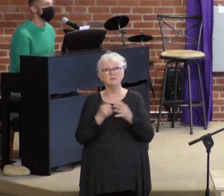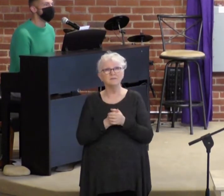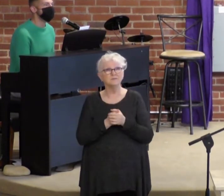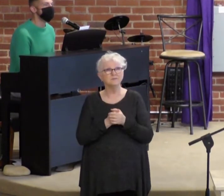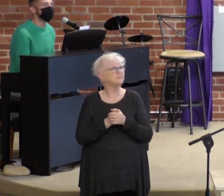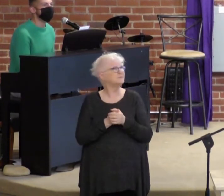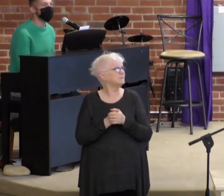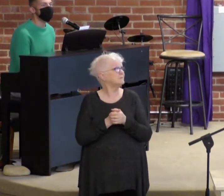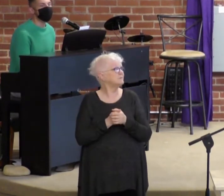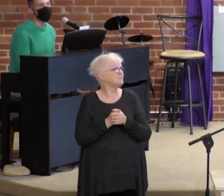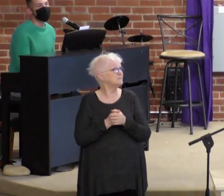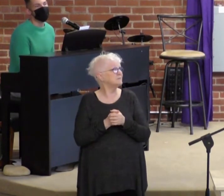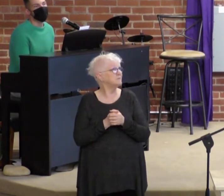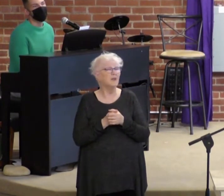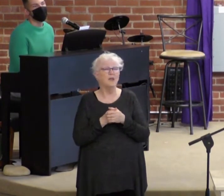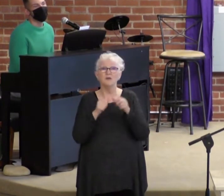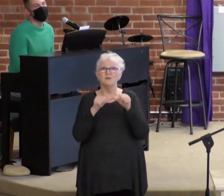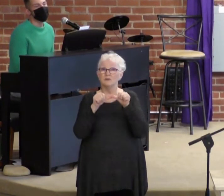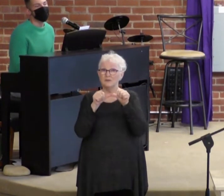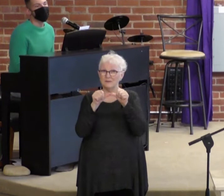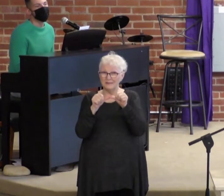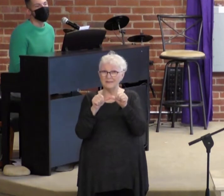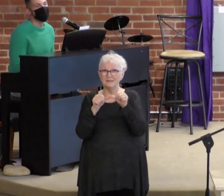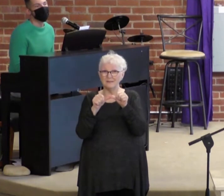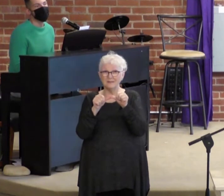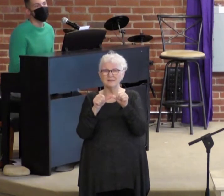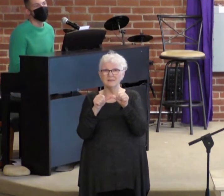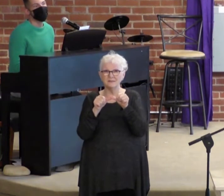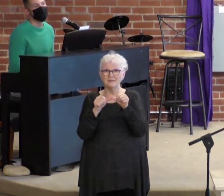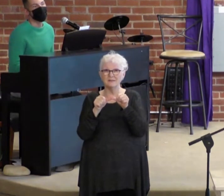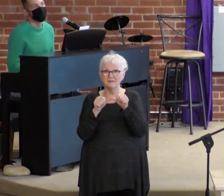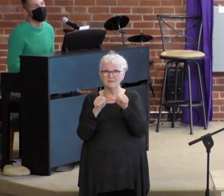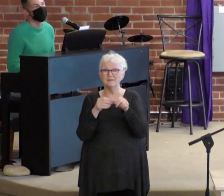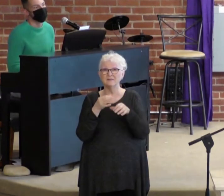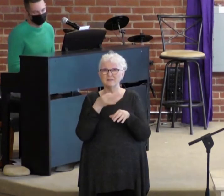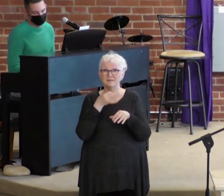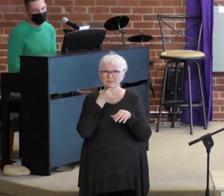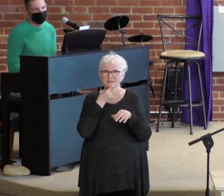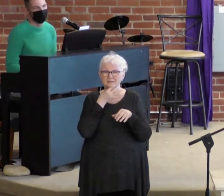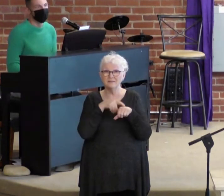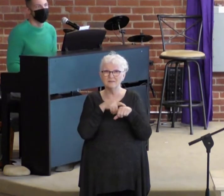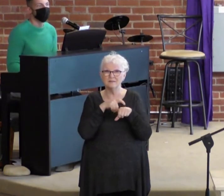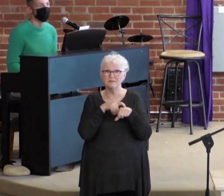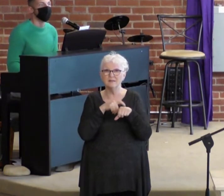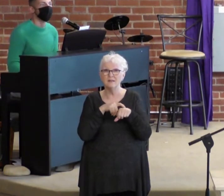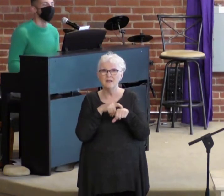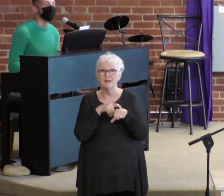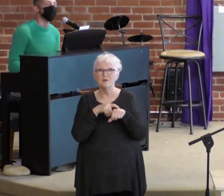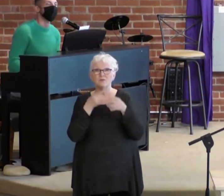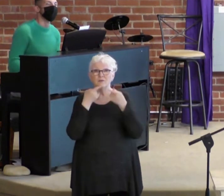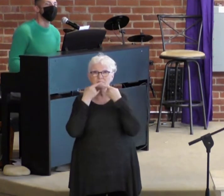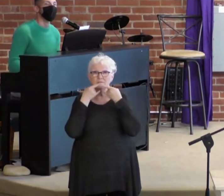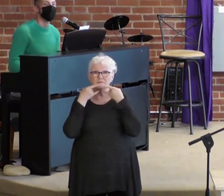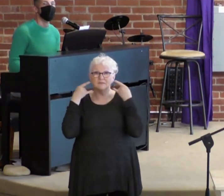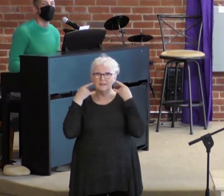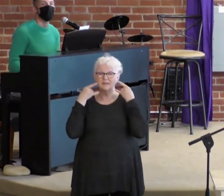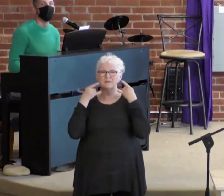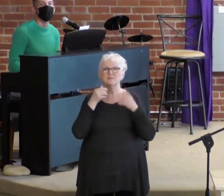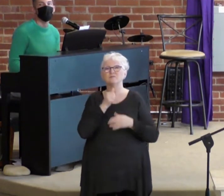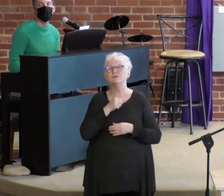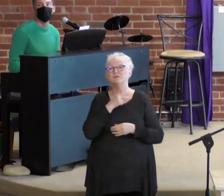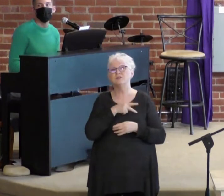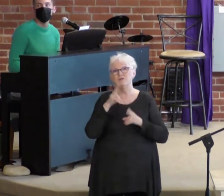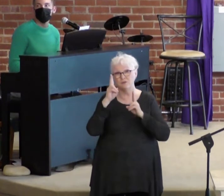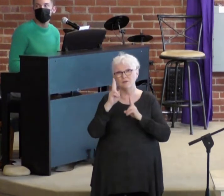for just a little while longer with our mask. If you're comfortable with that, we appreciate you honoring that during our time